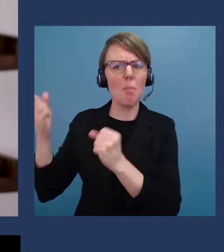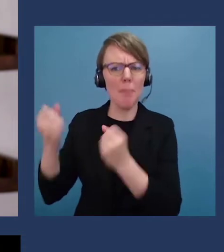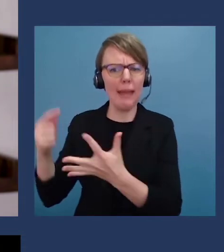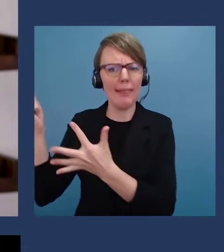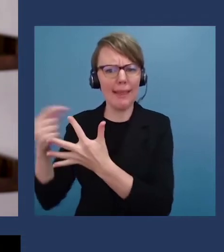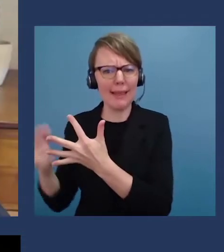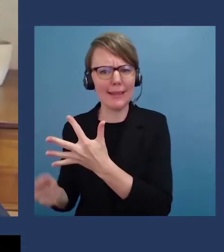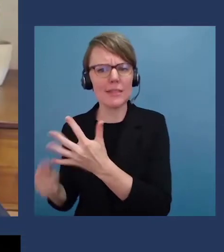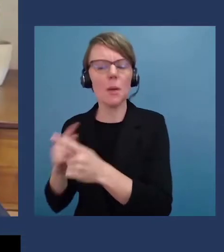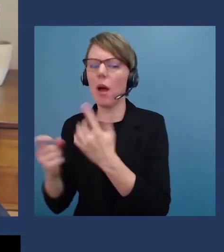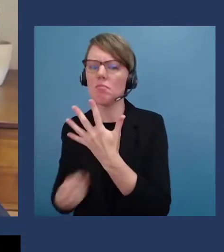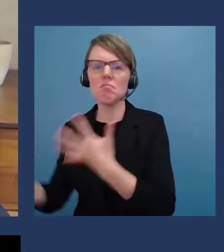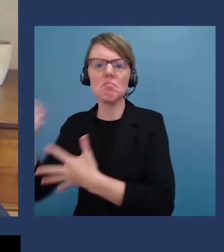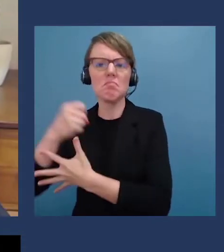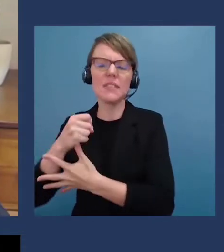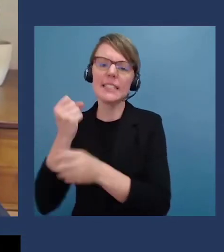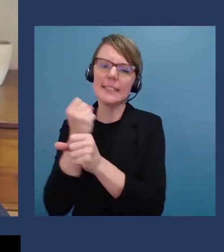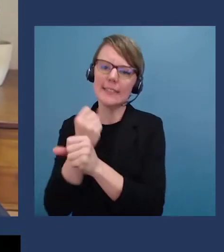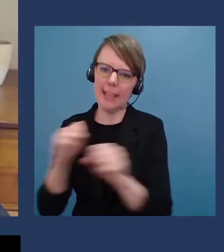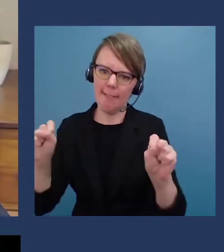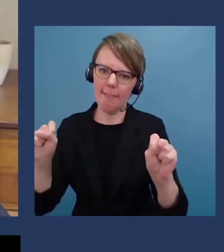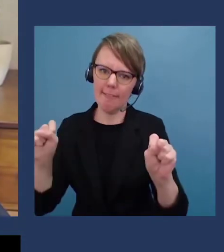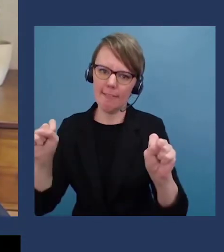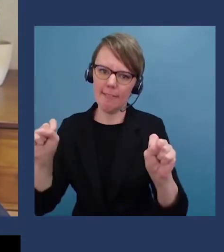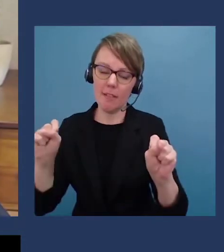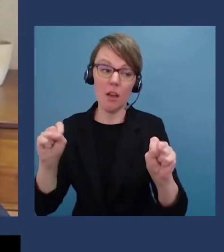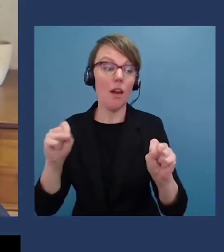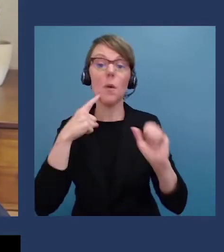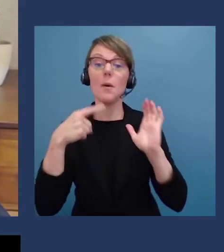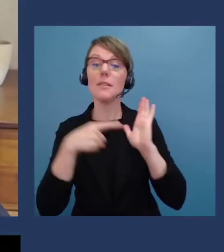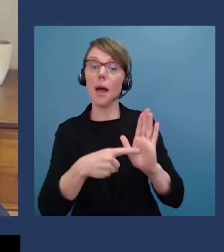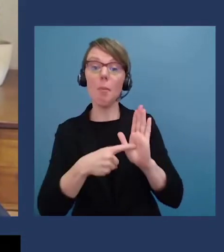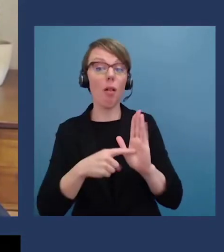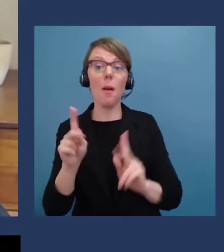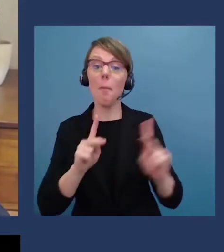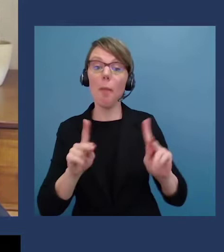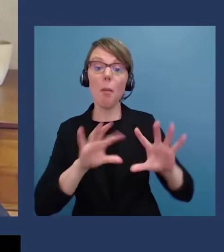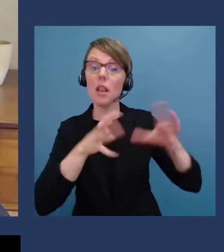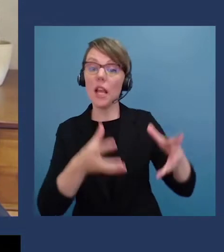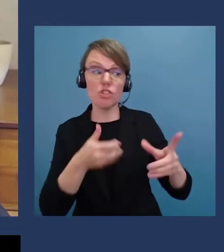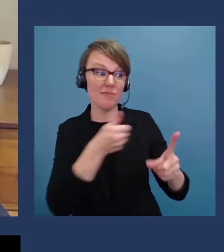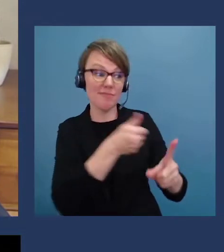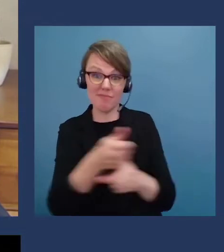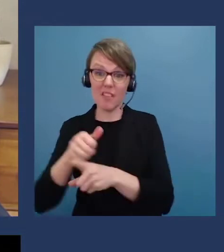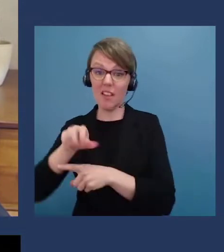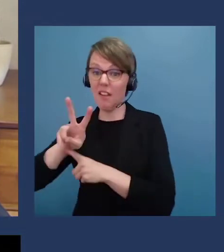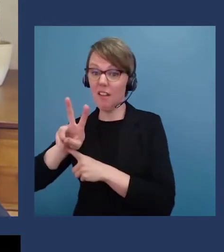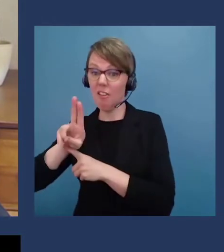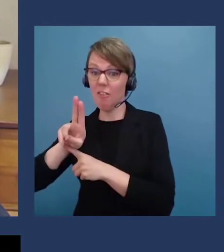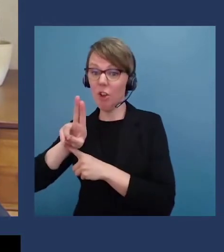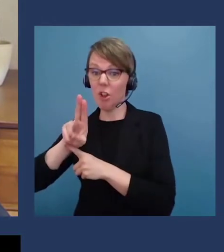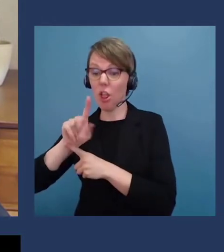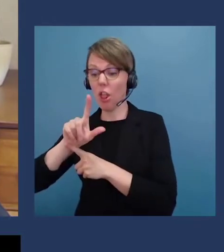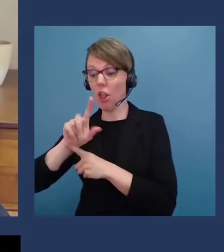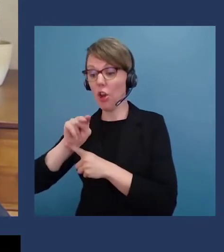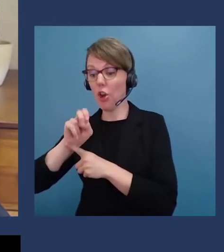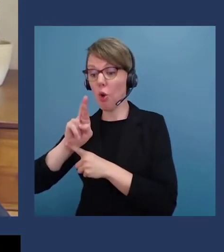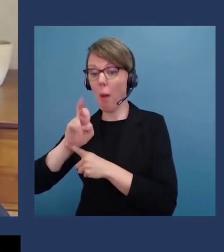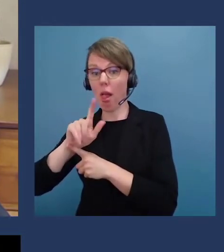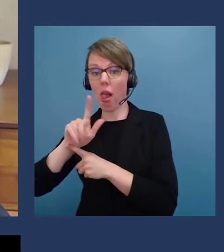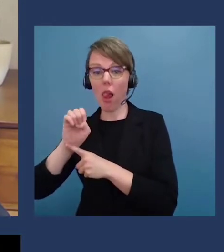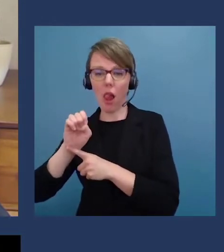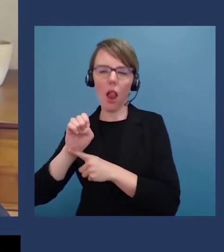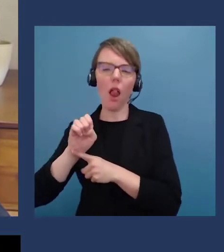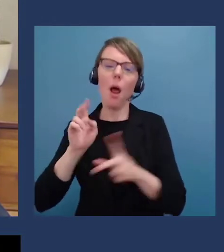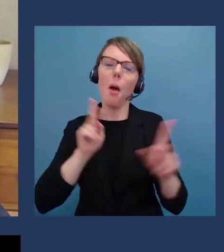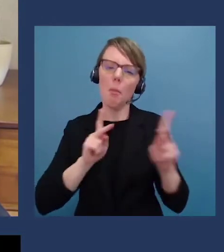the very product concept, I felt was very well thought out with the needs of the community here. And